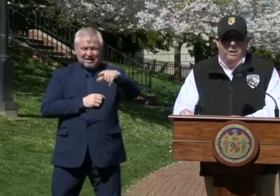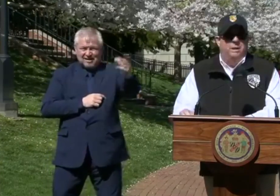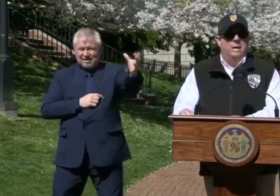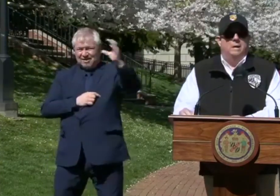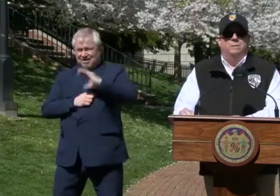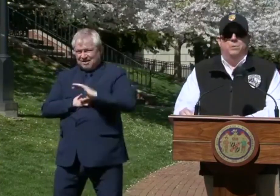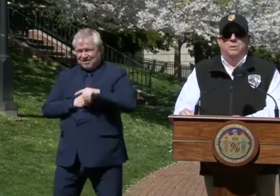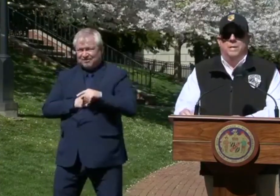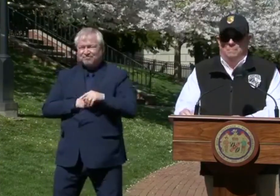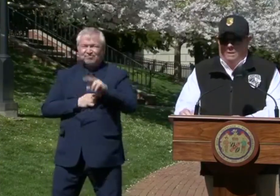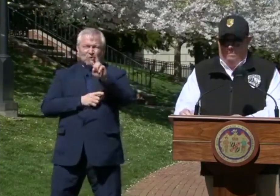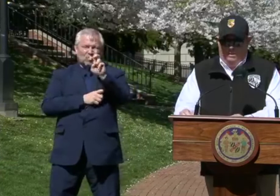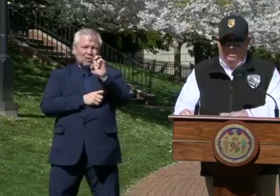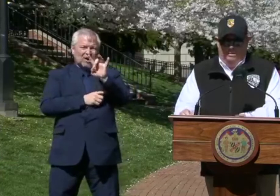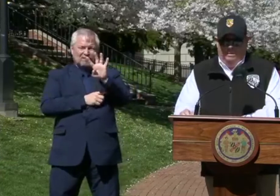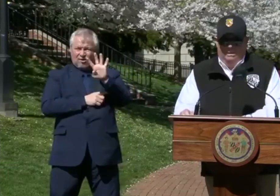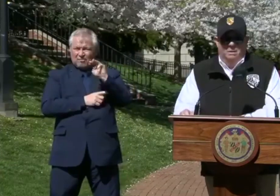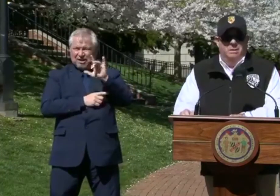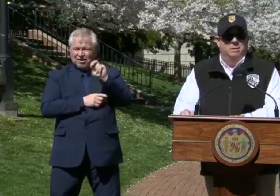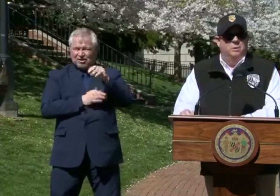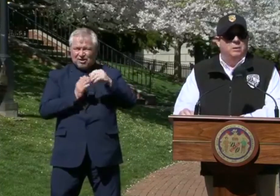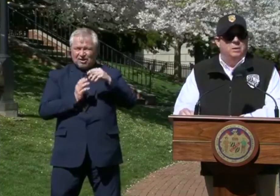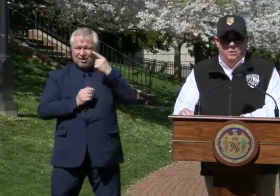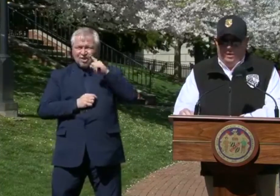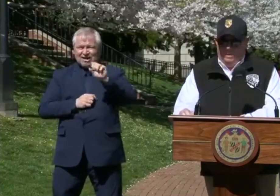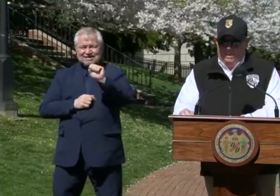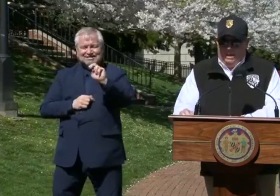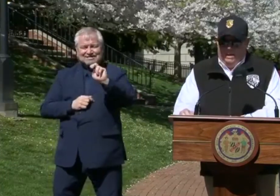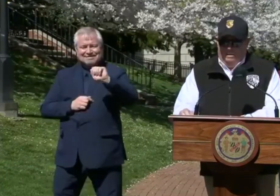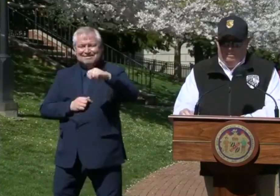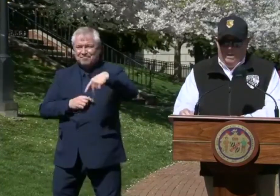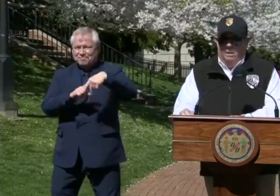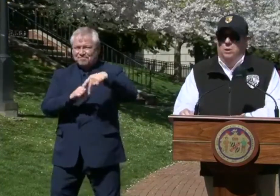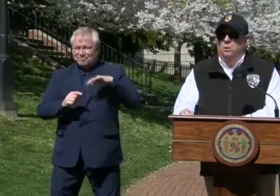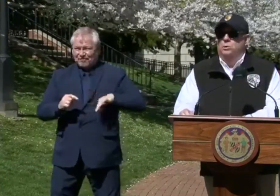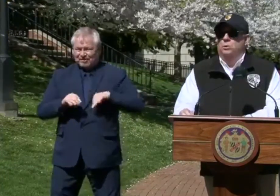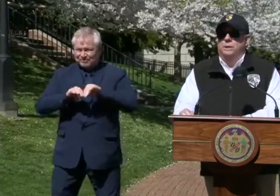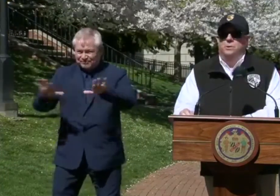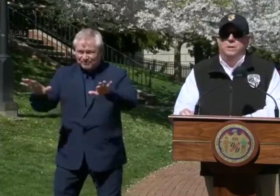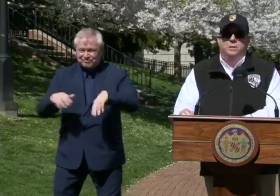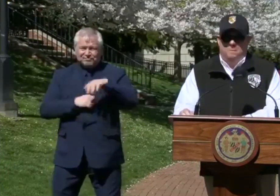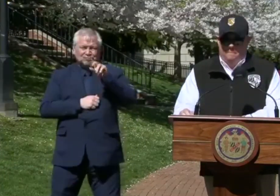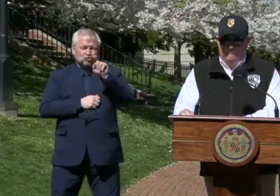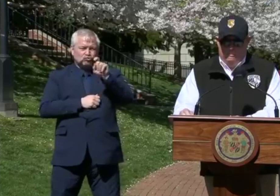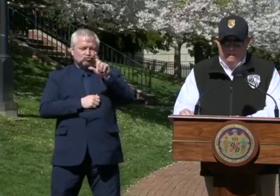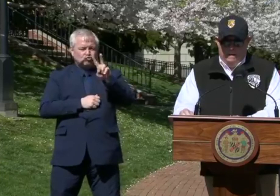$284 million for SNAP benefits, $220 million for Maryland local school